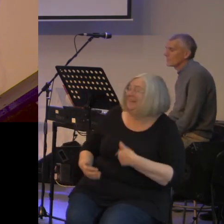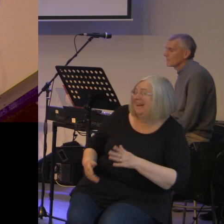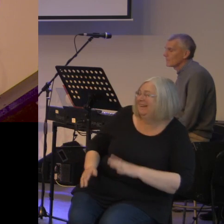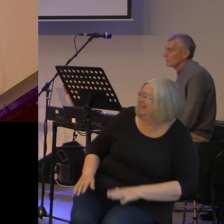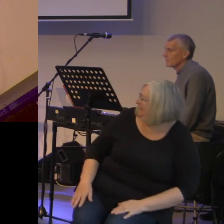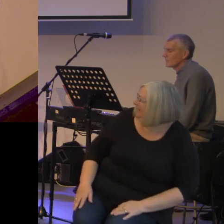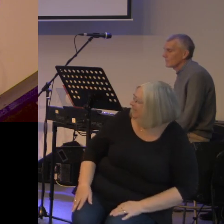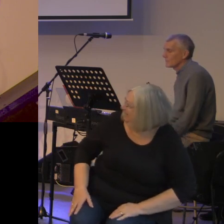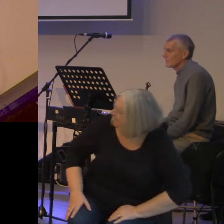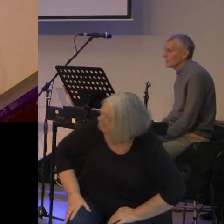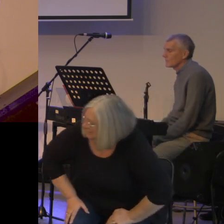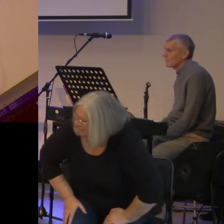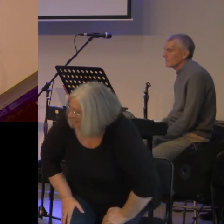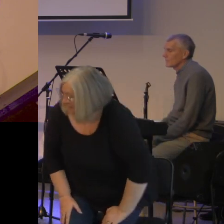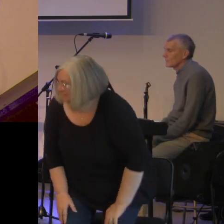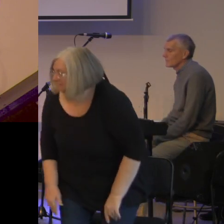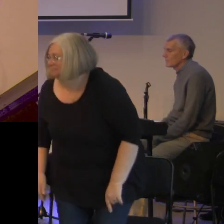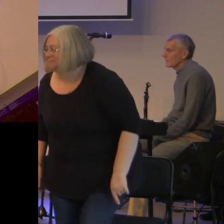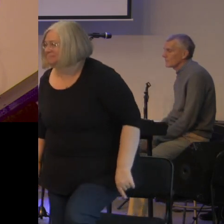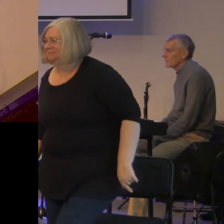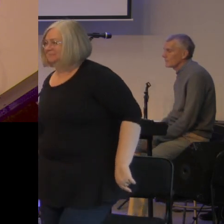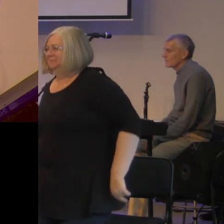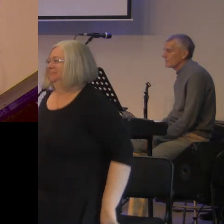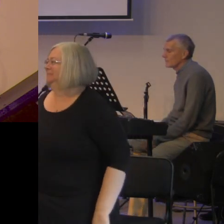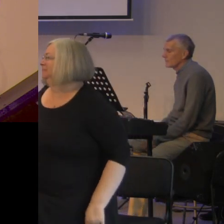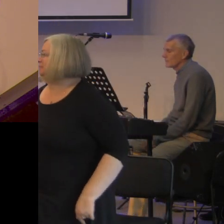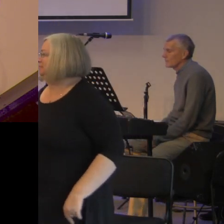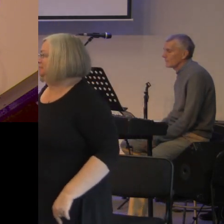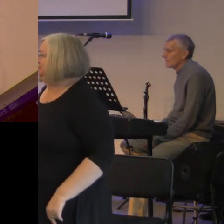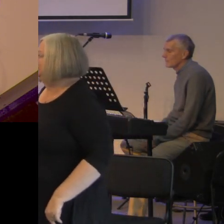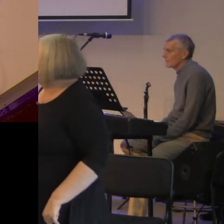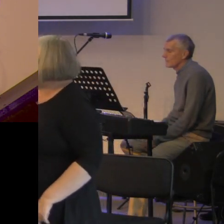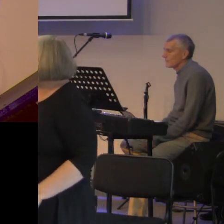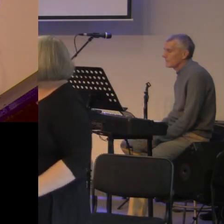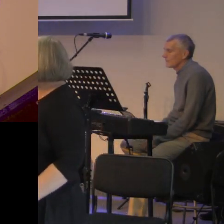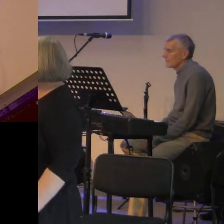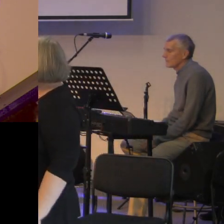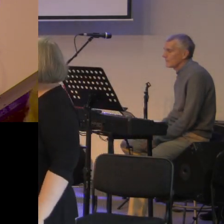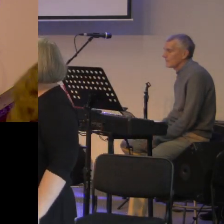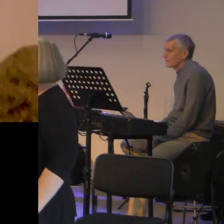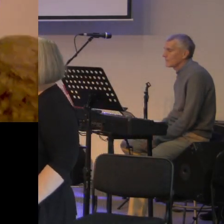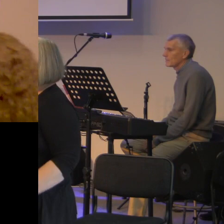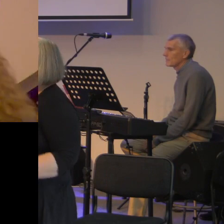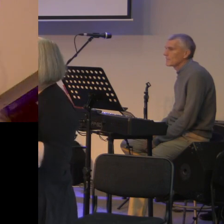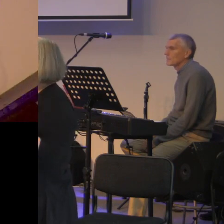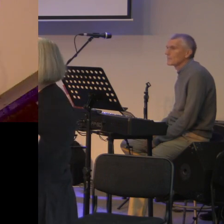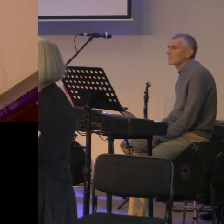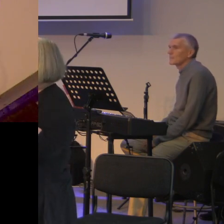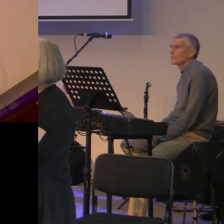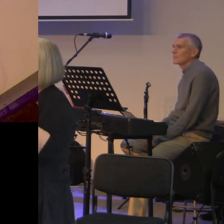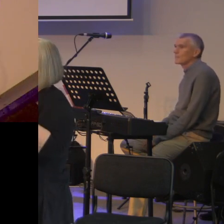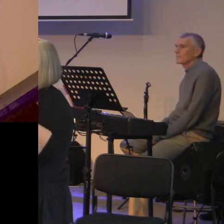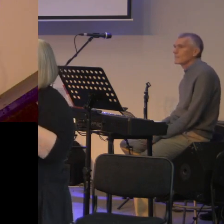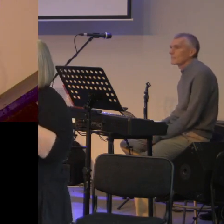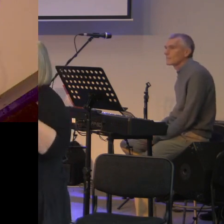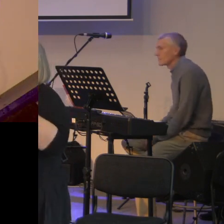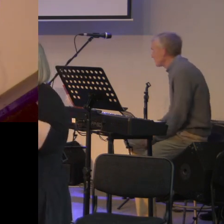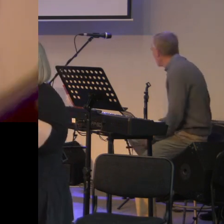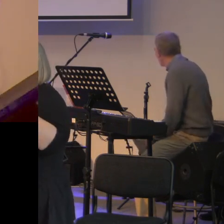Now, in a moment, I'm going to interview Sue, but just before I do that, just turn to somebody near you and say a